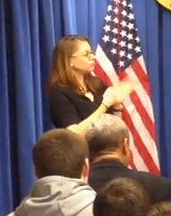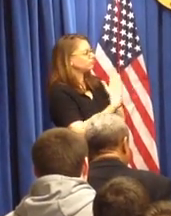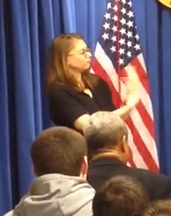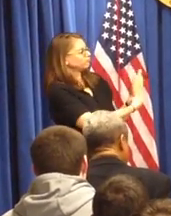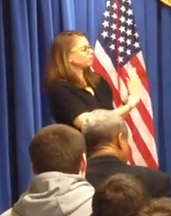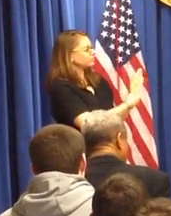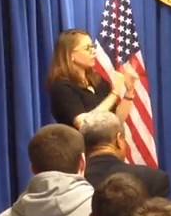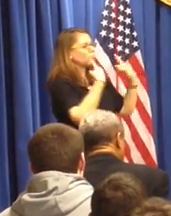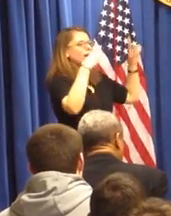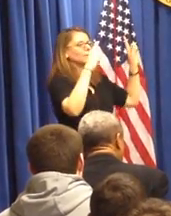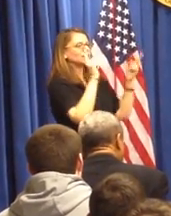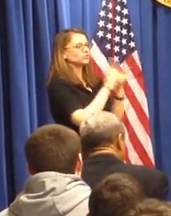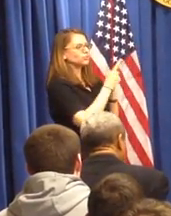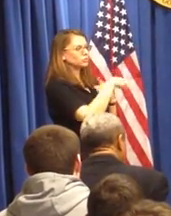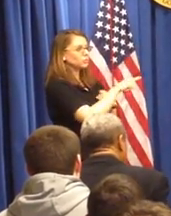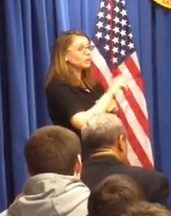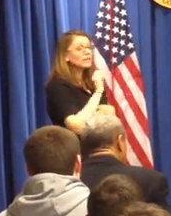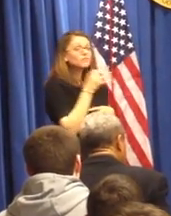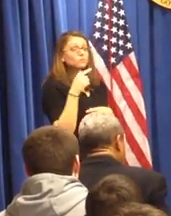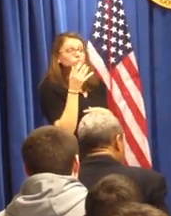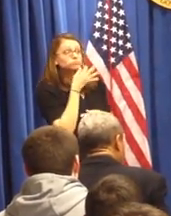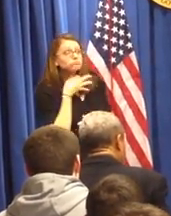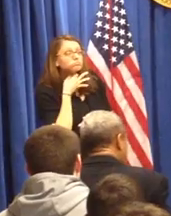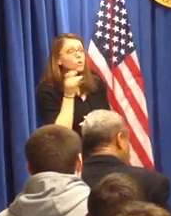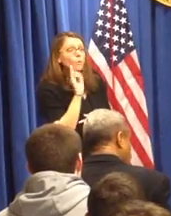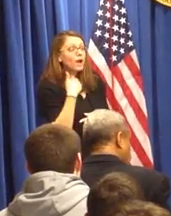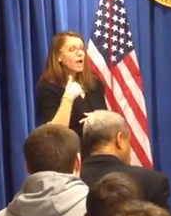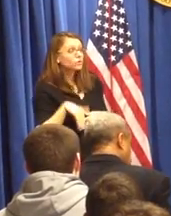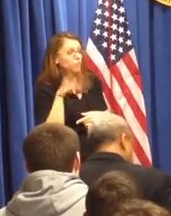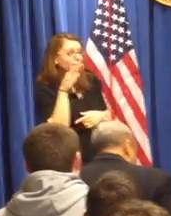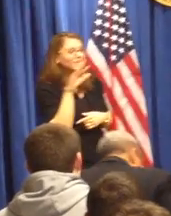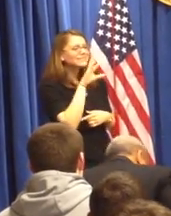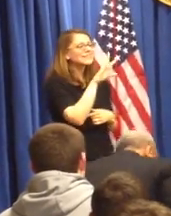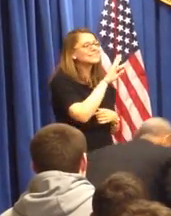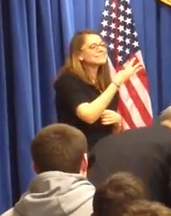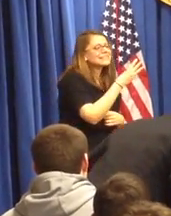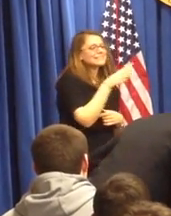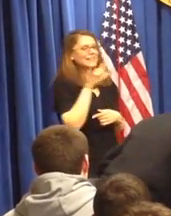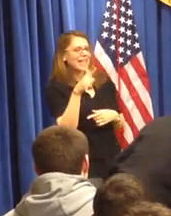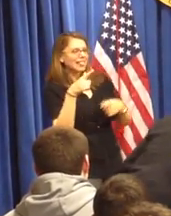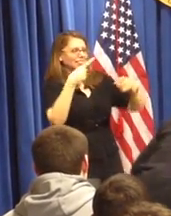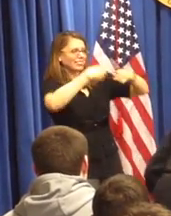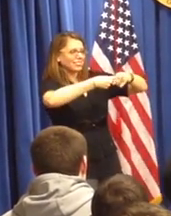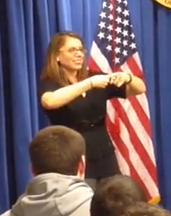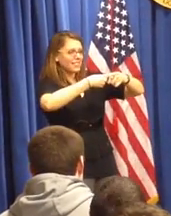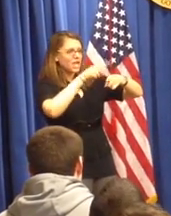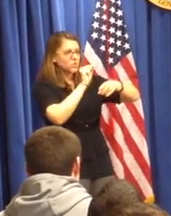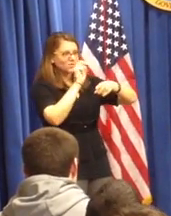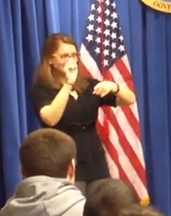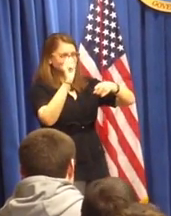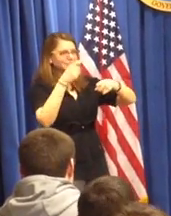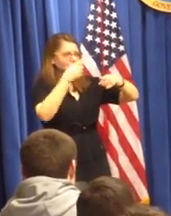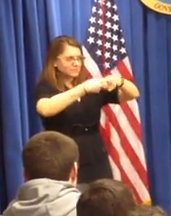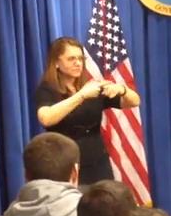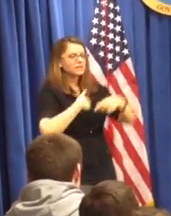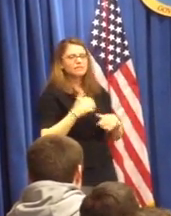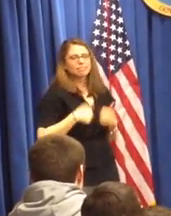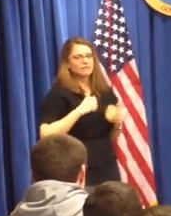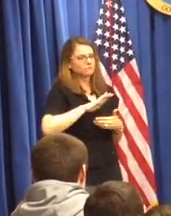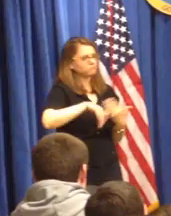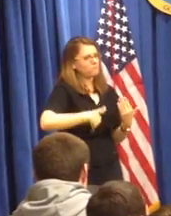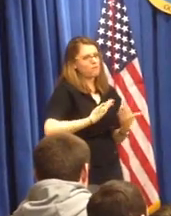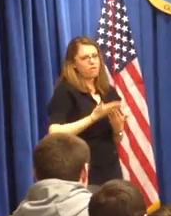proclamation to you. And by the way, if you're wondering where I grew up at 6th and L, Northeast. I lived my